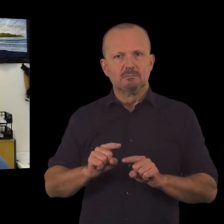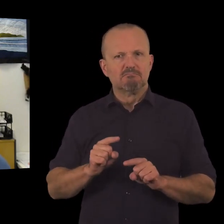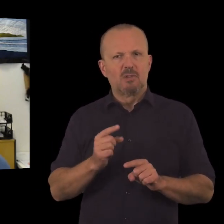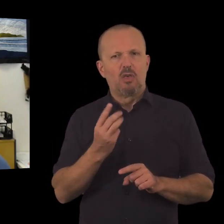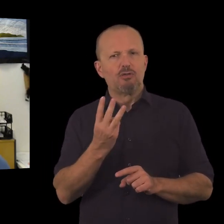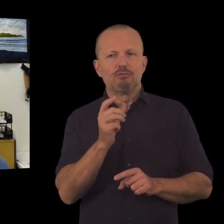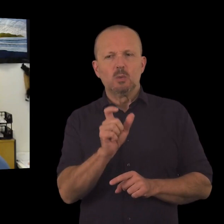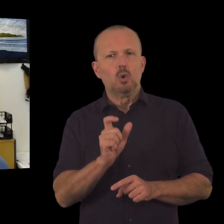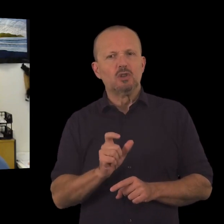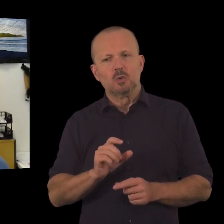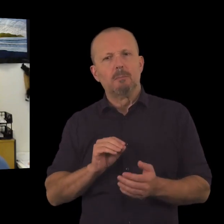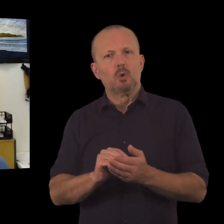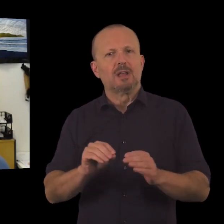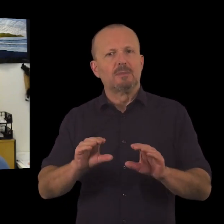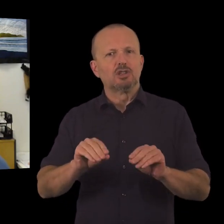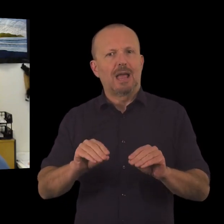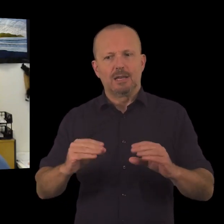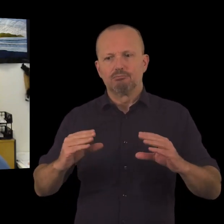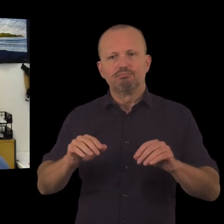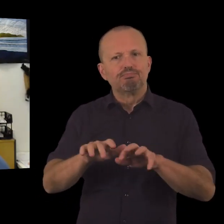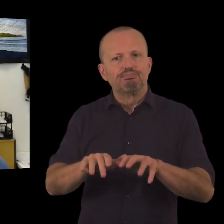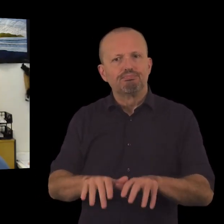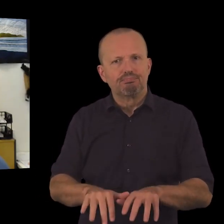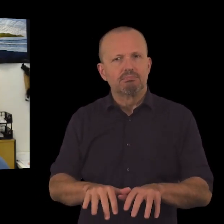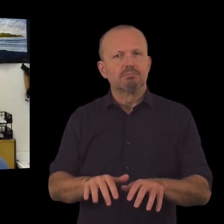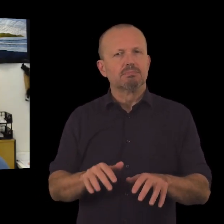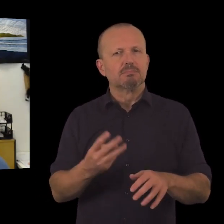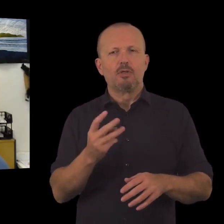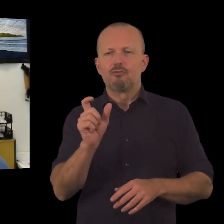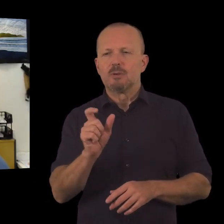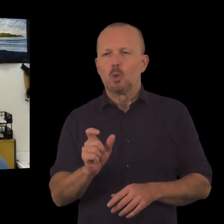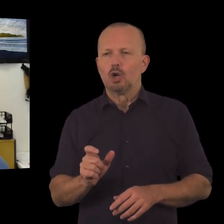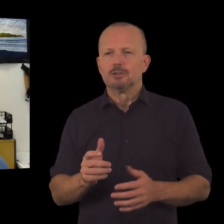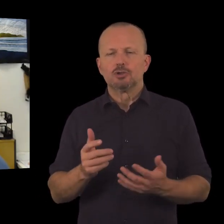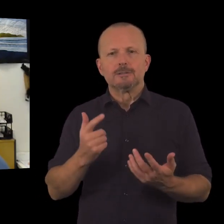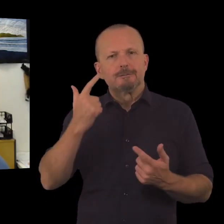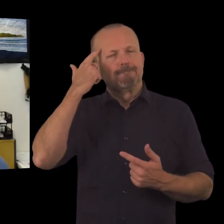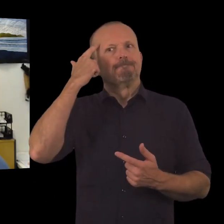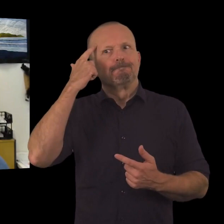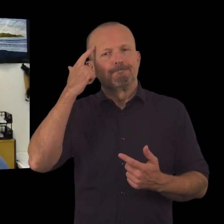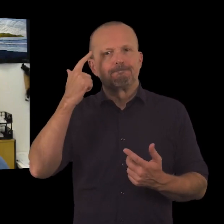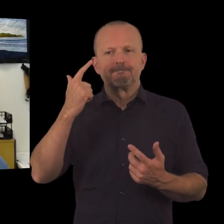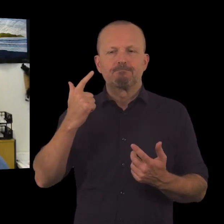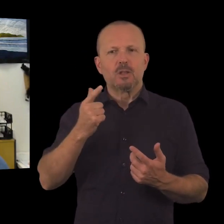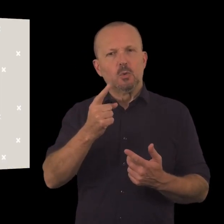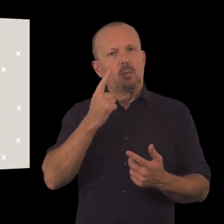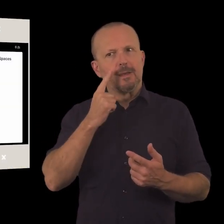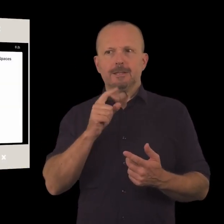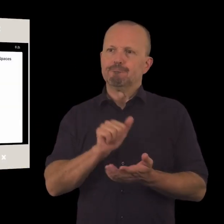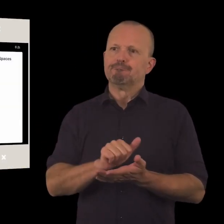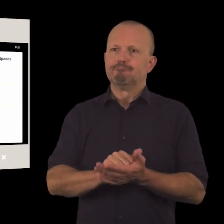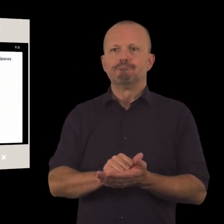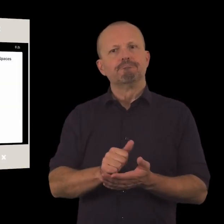chat? 3 words, boom, boom, boom, knock them off, that come off the top of your head, that